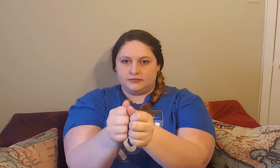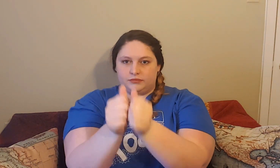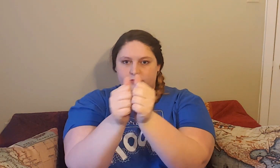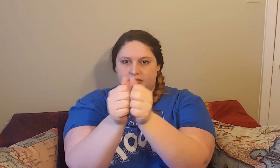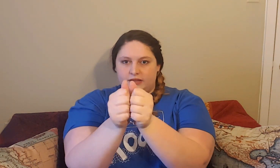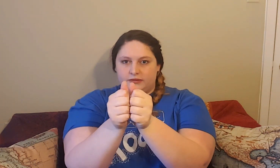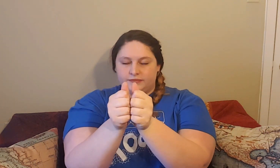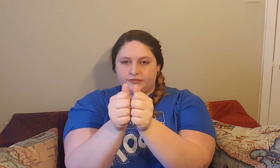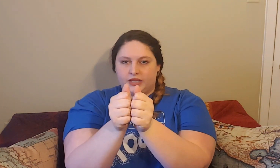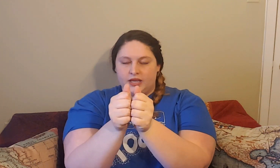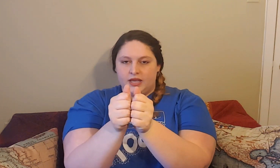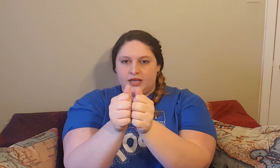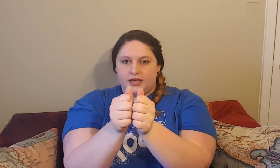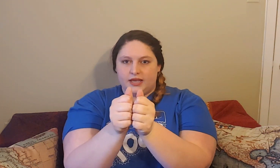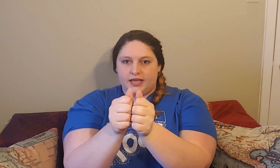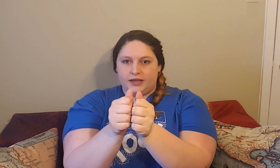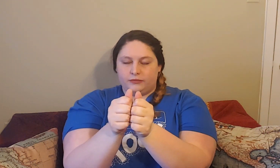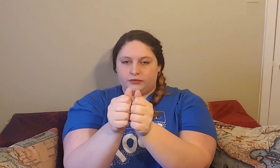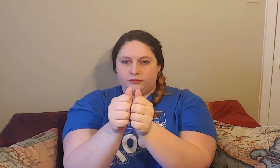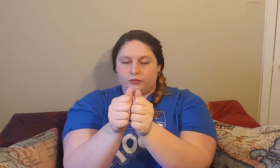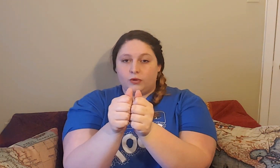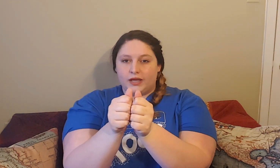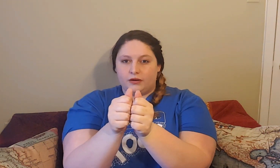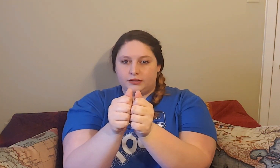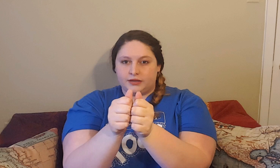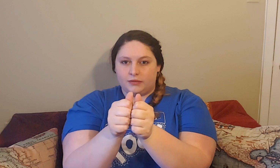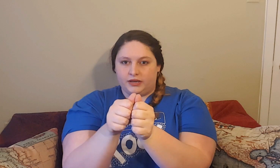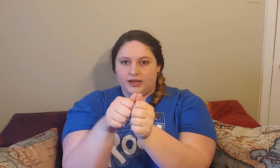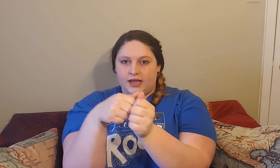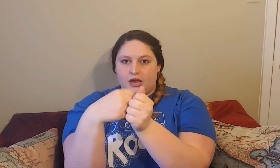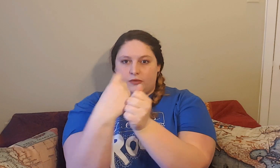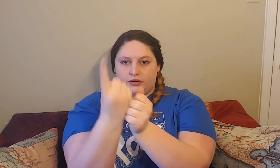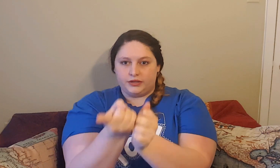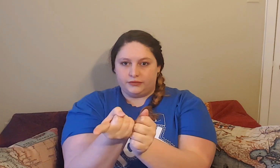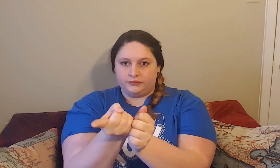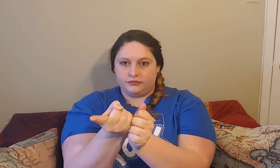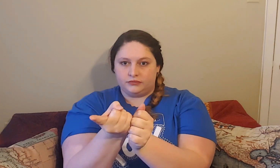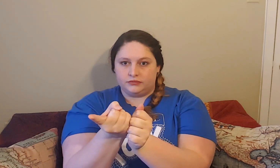put them together, and we're going to roll out our dominant. How are you?